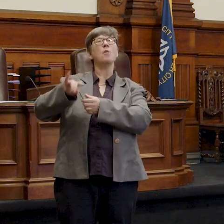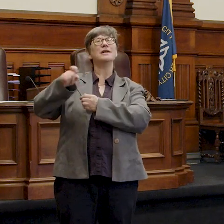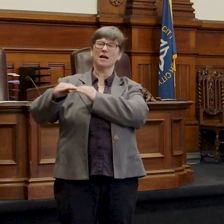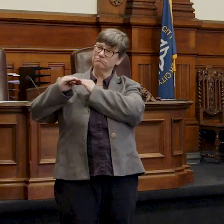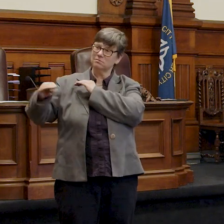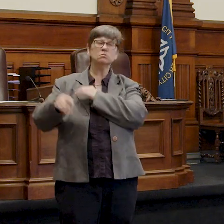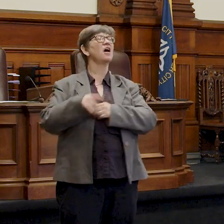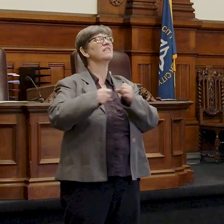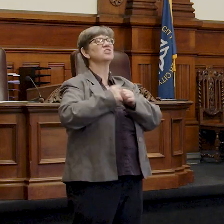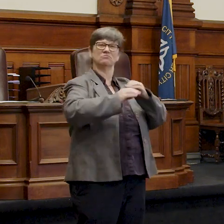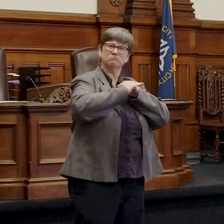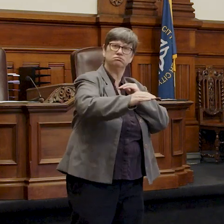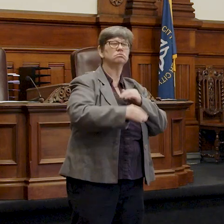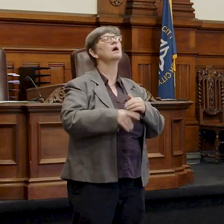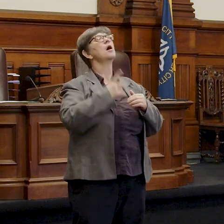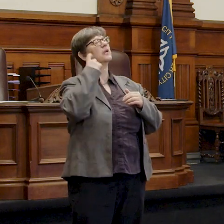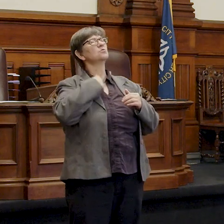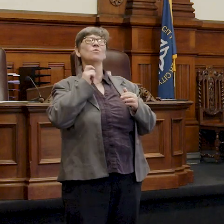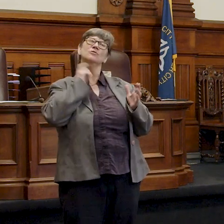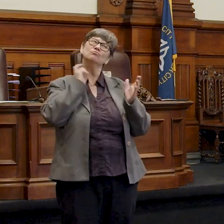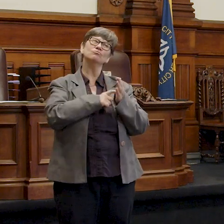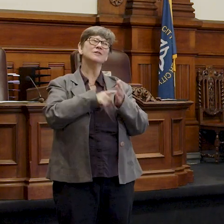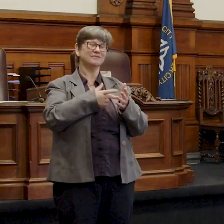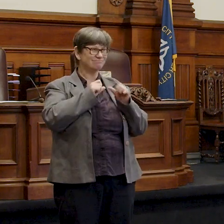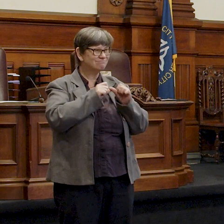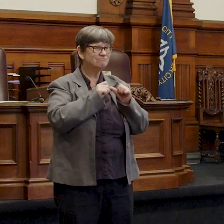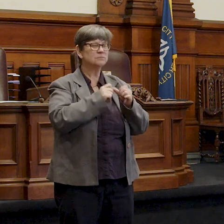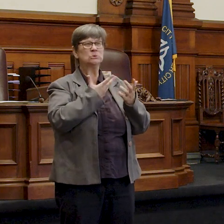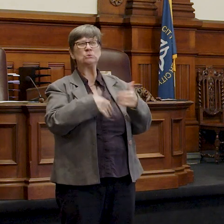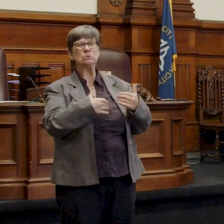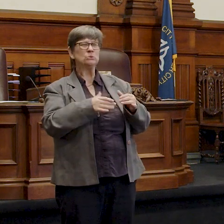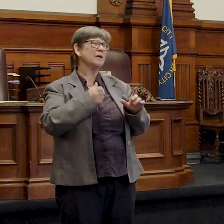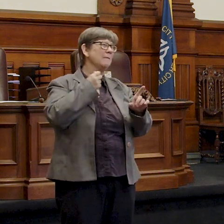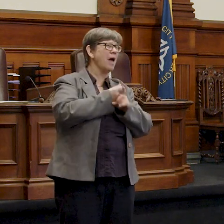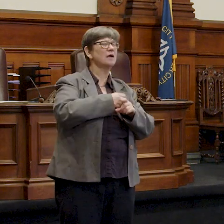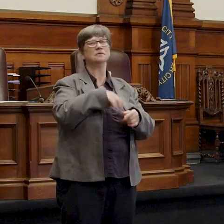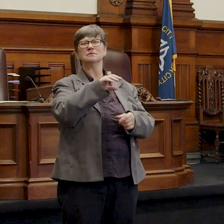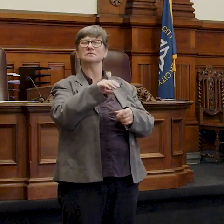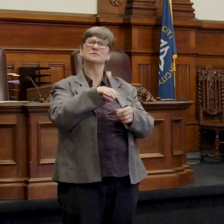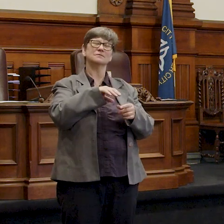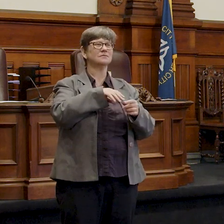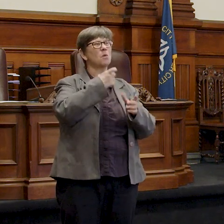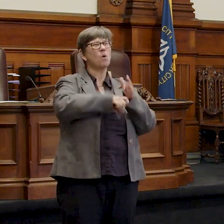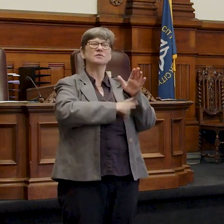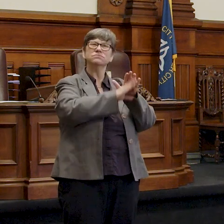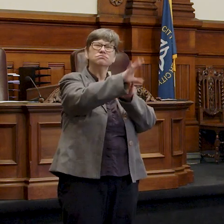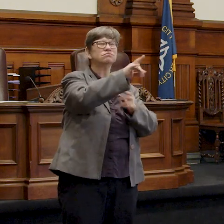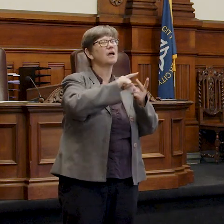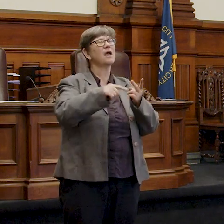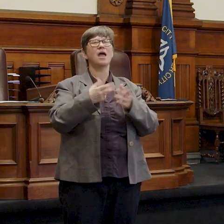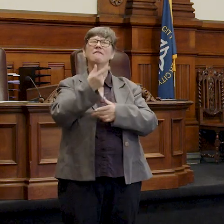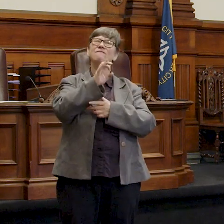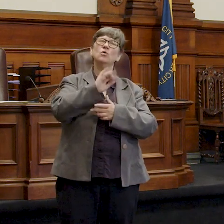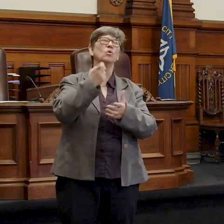as we acknowledge the continued impact of higher than usual rates of inflation and fuel prices impacting our city households.